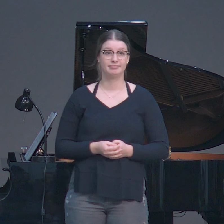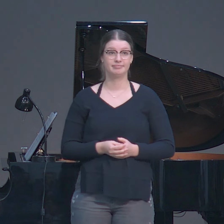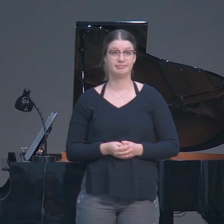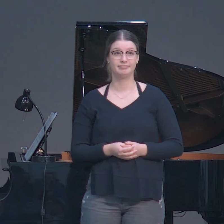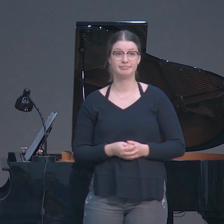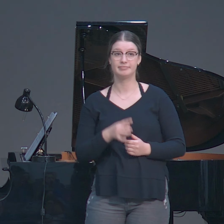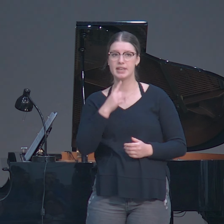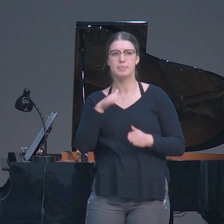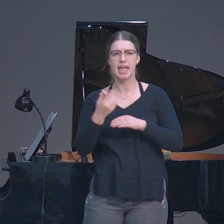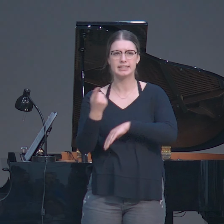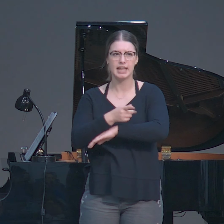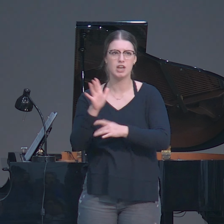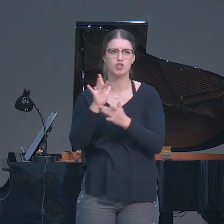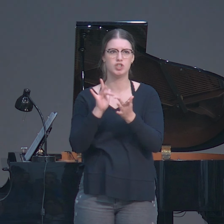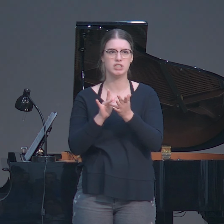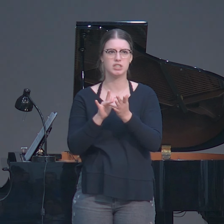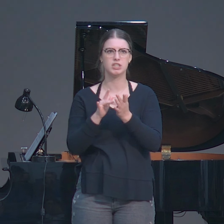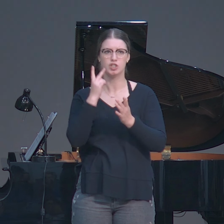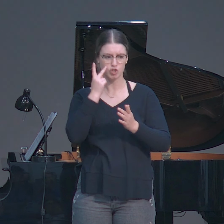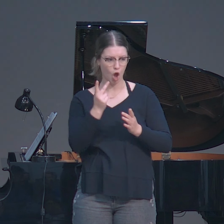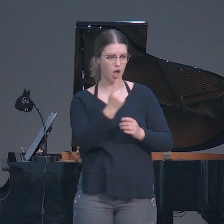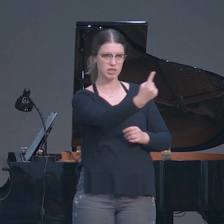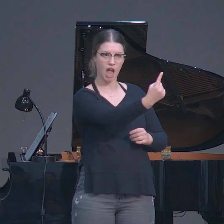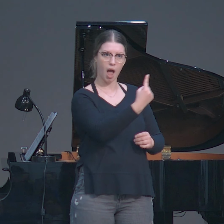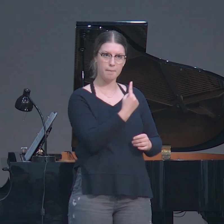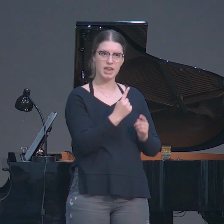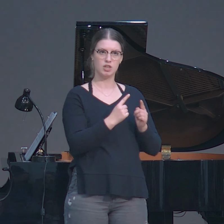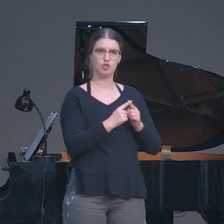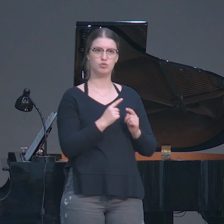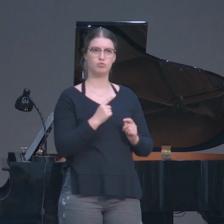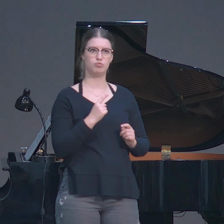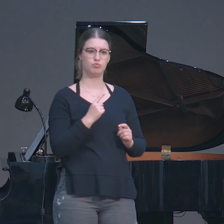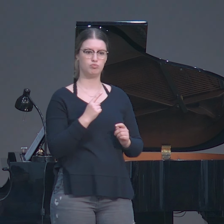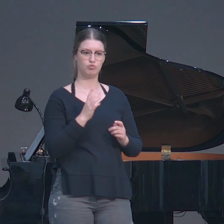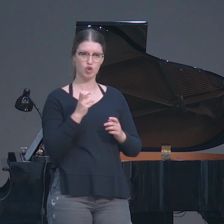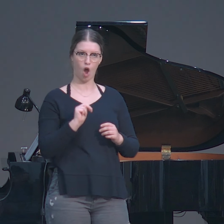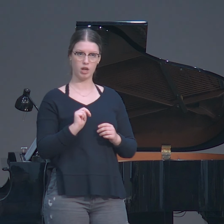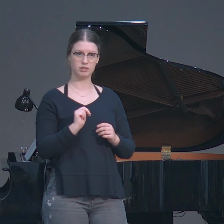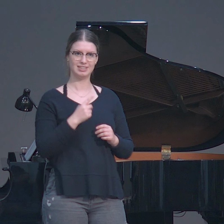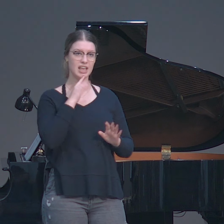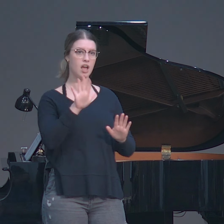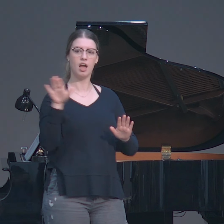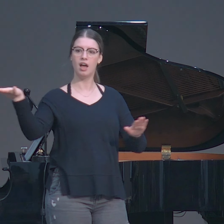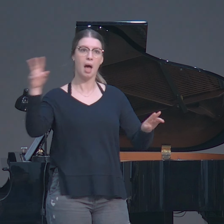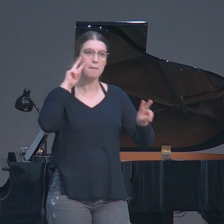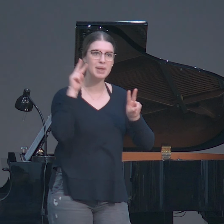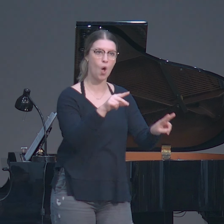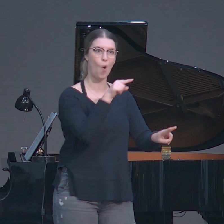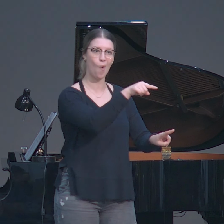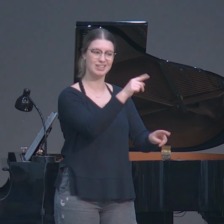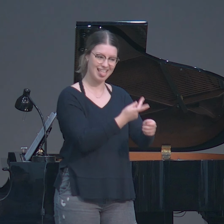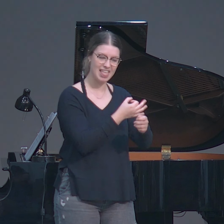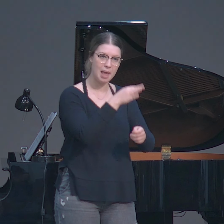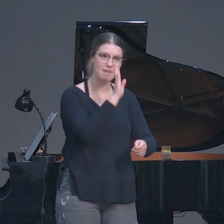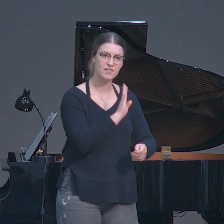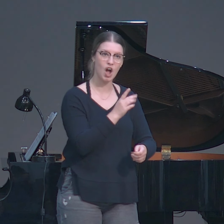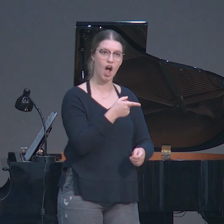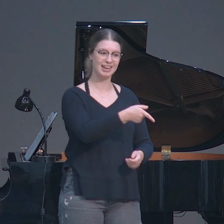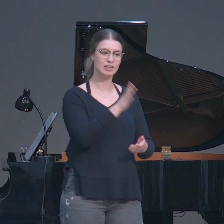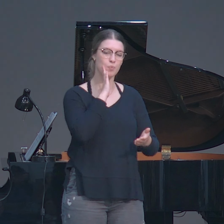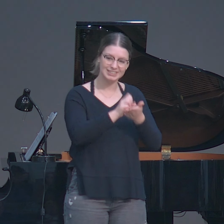And he said, the next day he saw Jesus coming toward him and said, behold, the Lamb of God